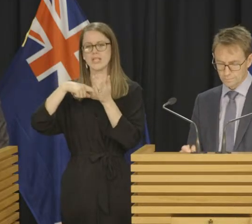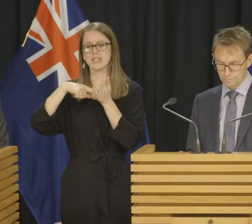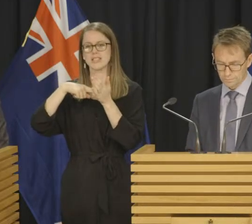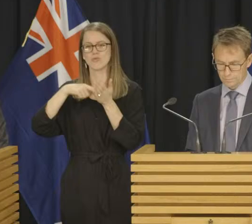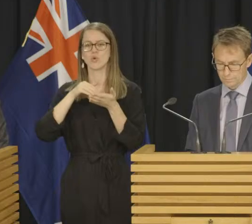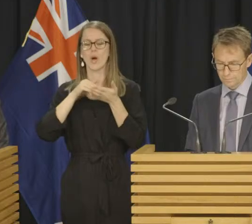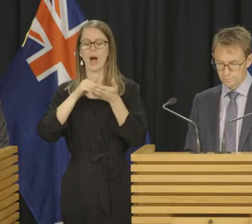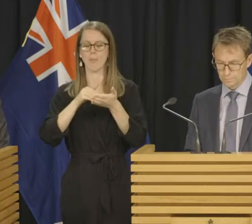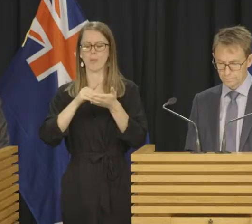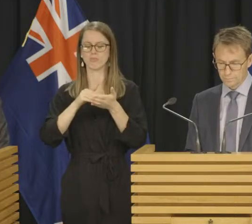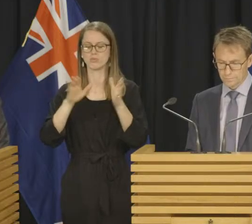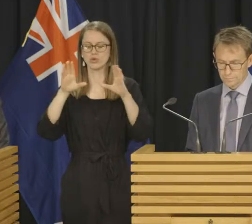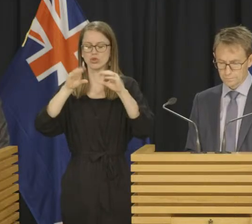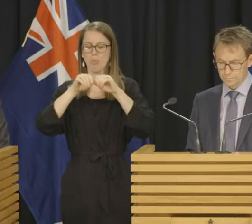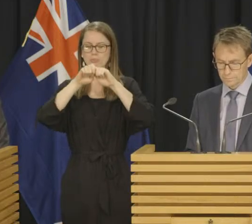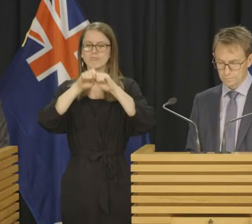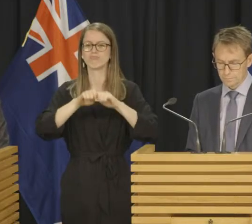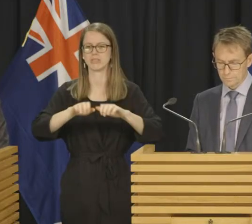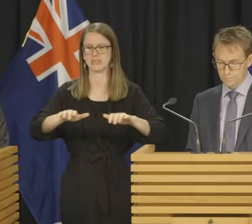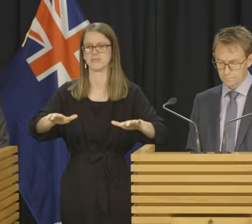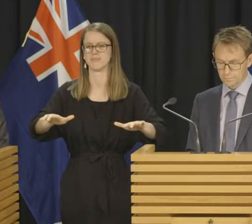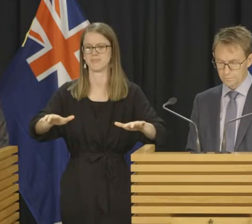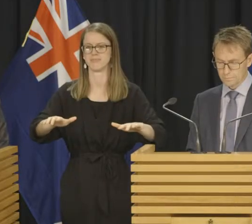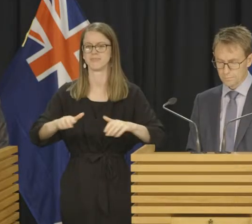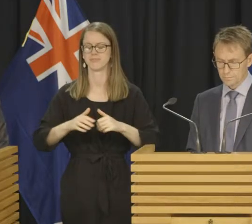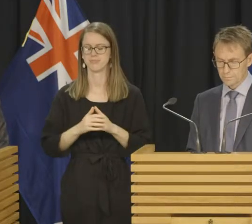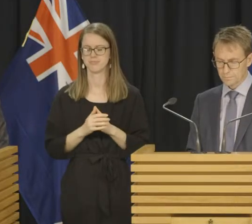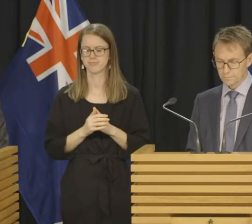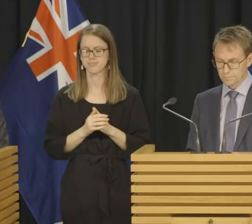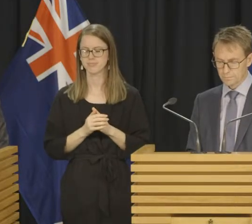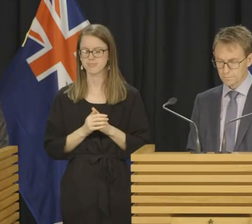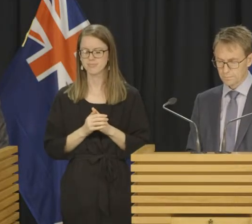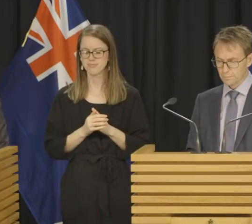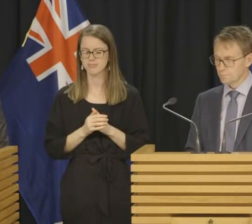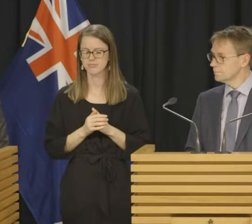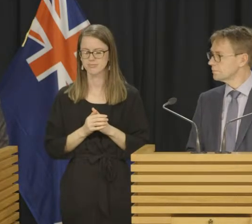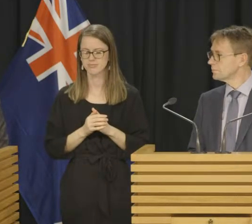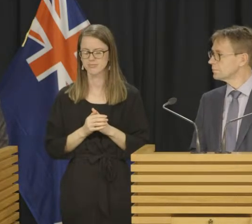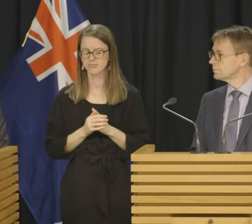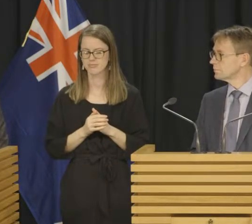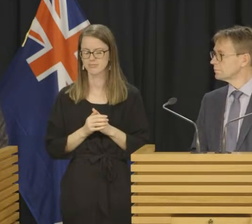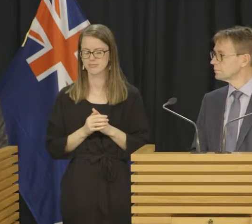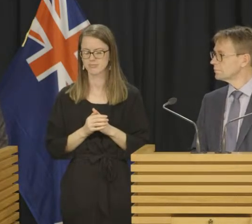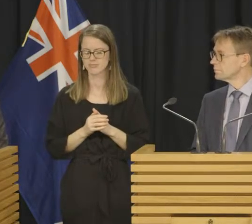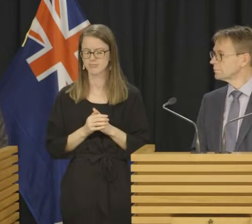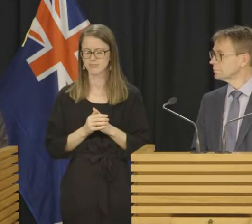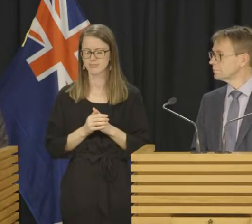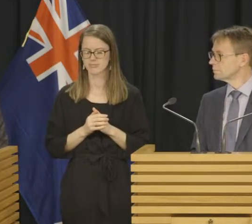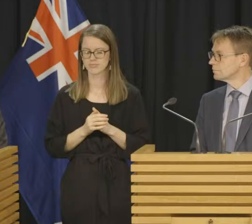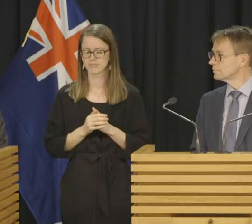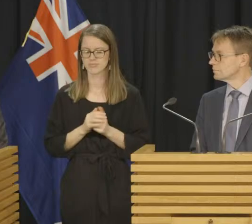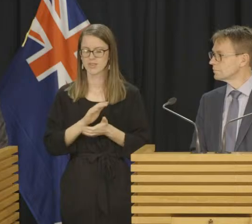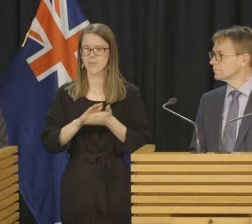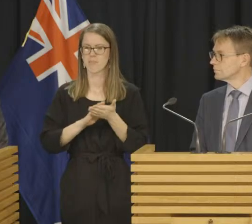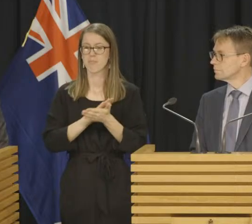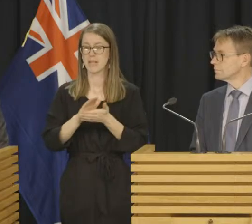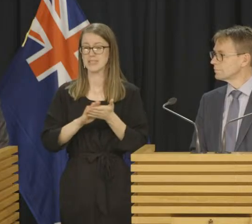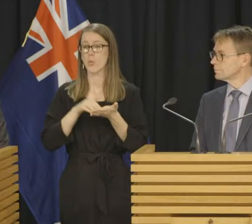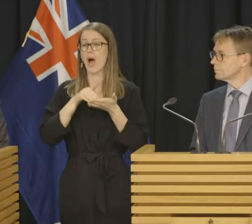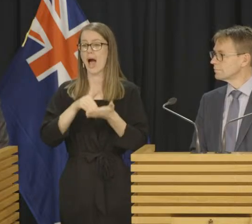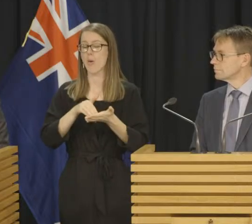our strategy for containing the spread of the virus so that we can, if at all possible, avoid further